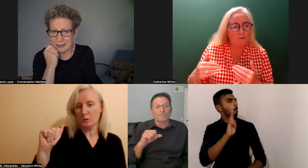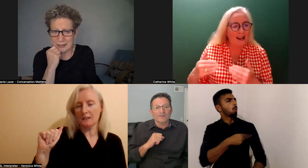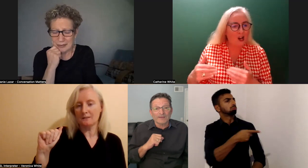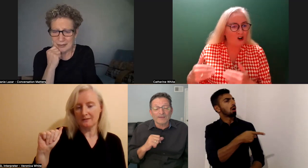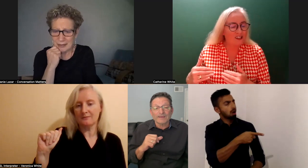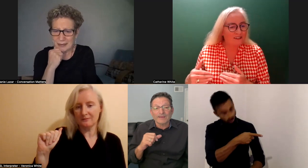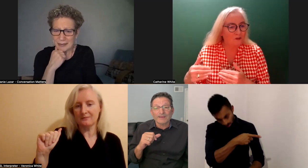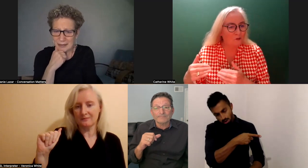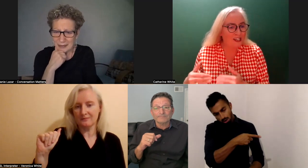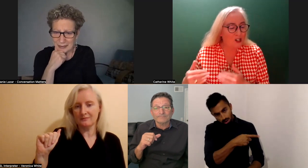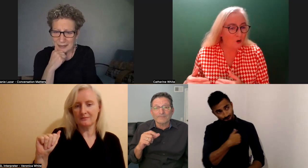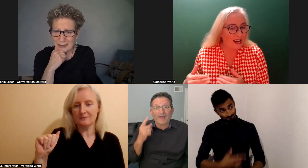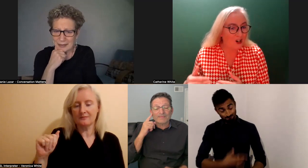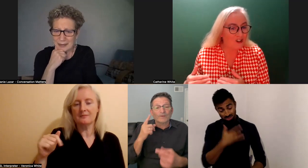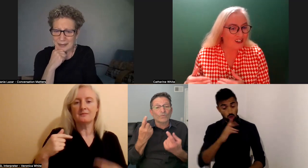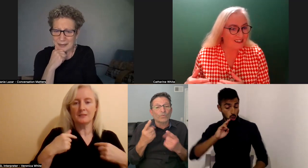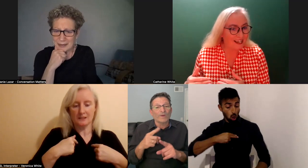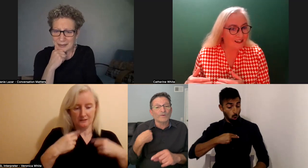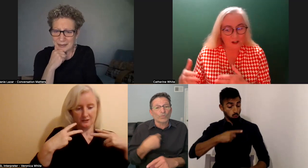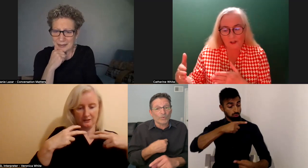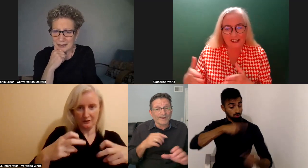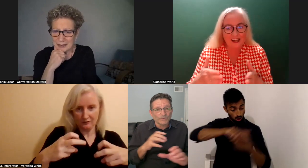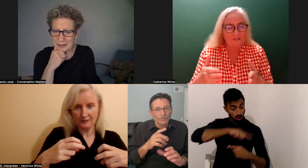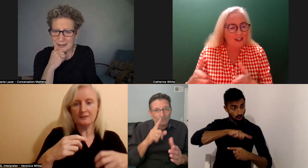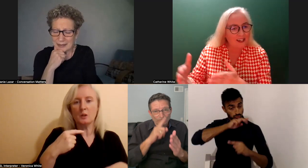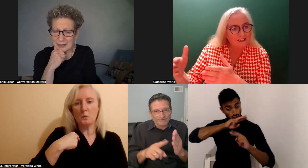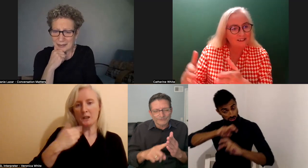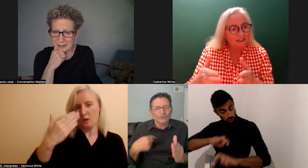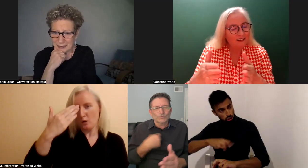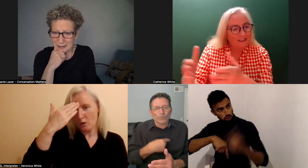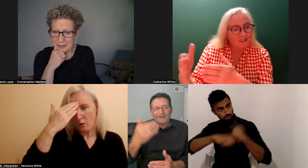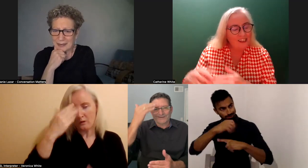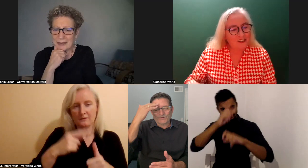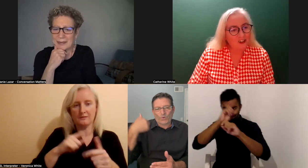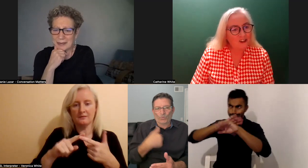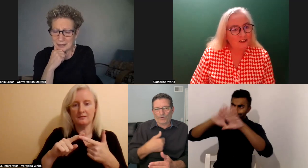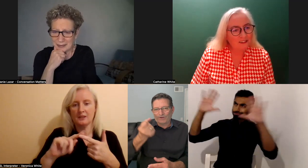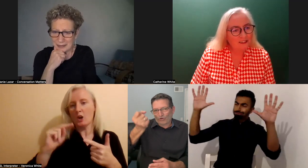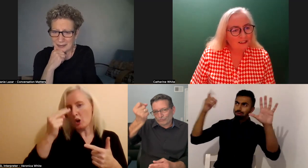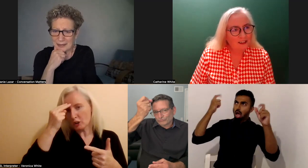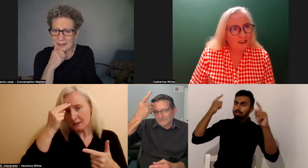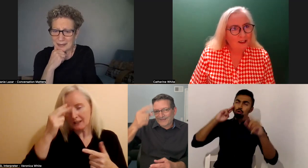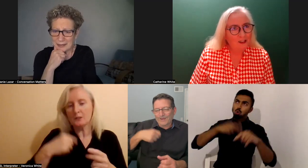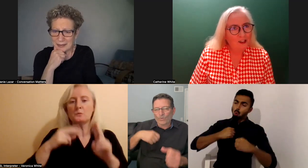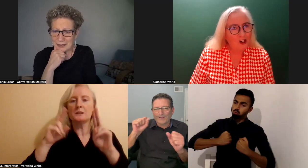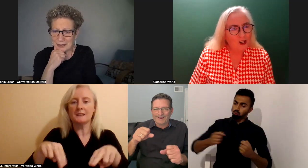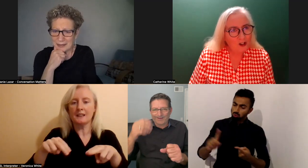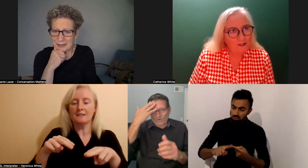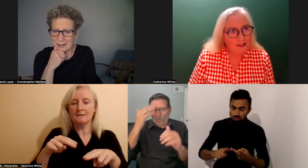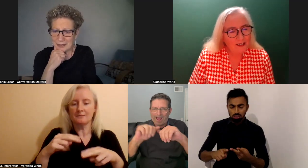it's done by us, we know and understand, and we can navigate the research